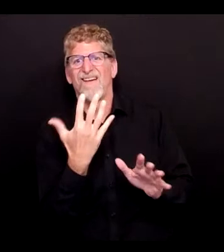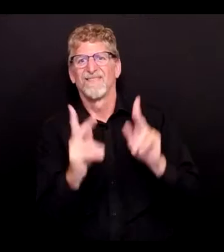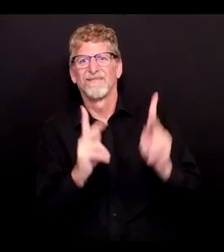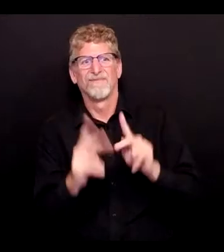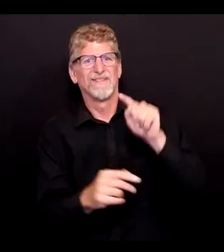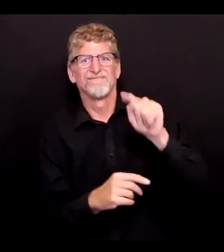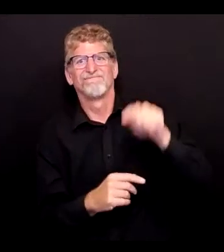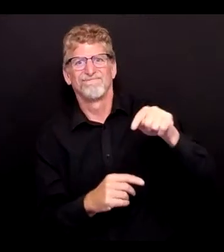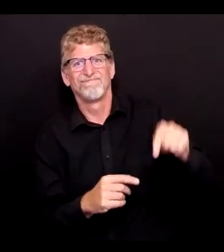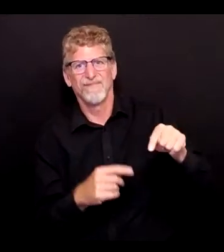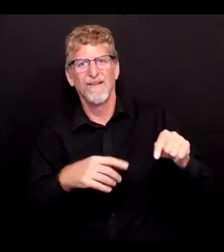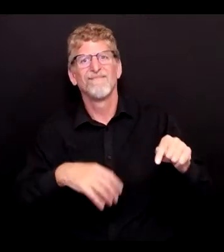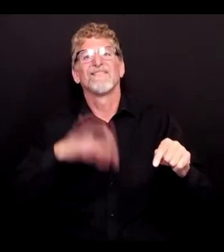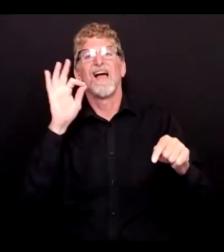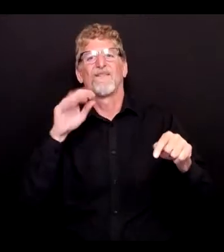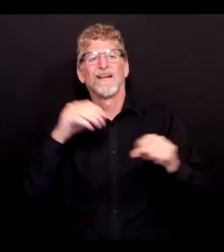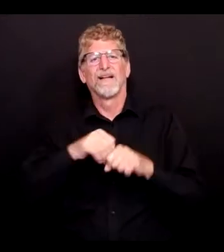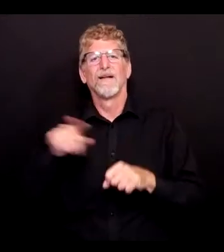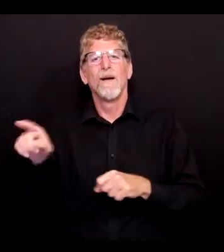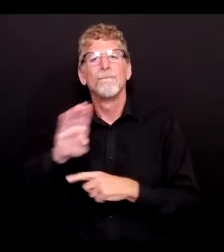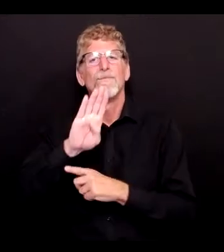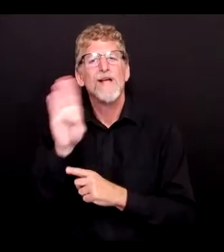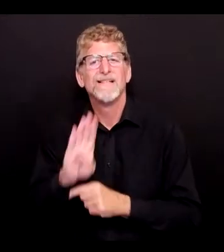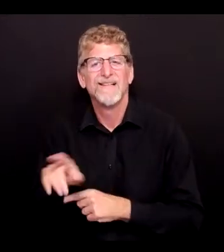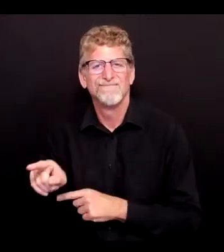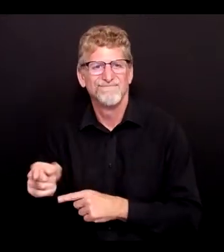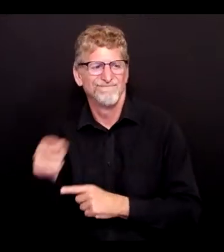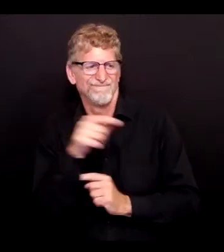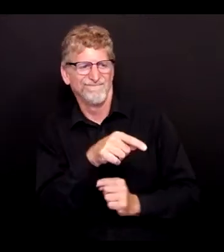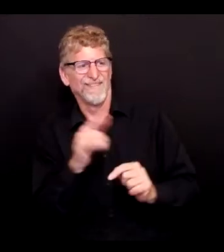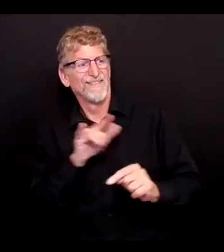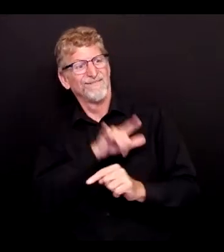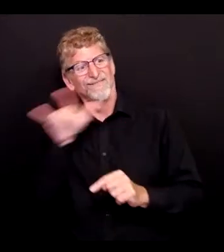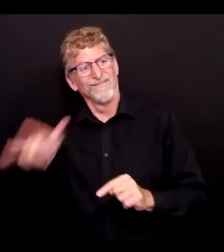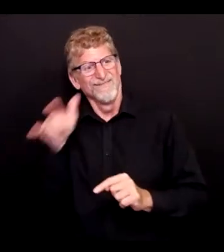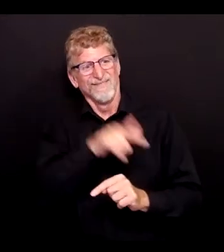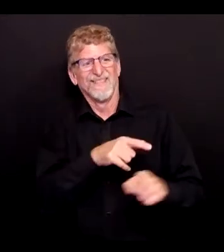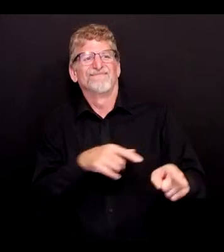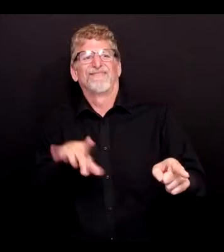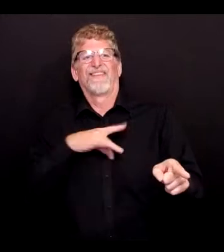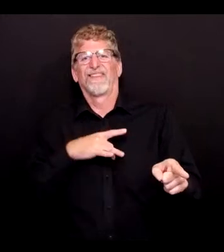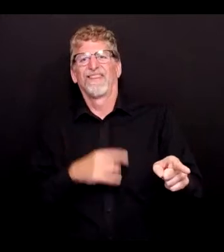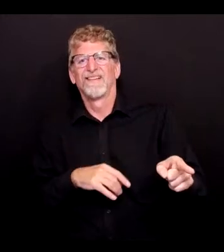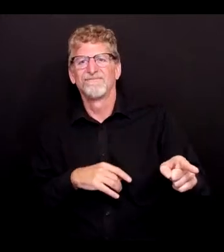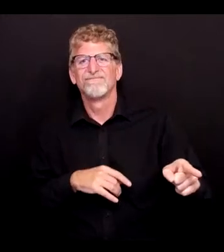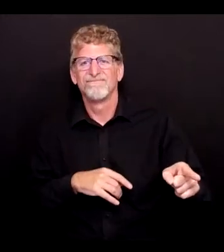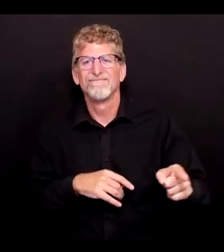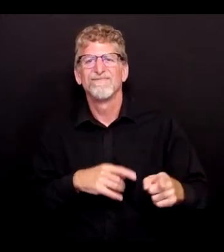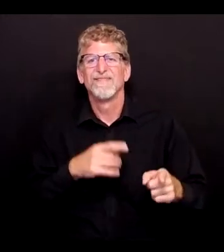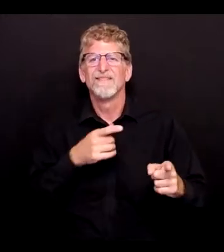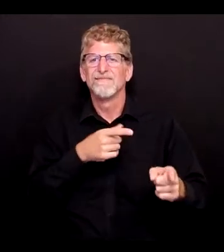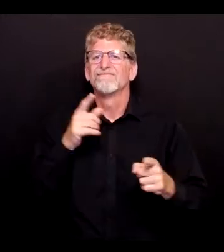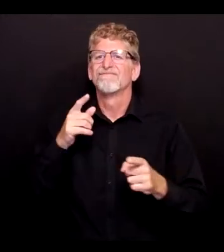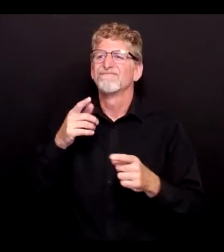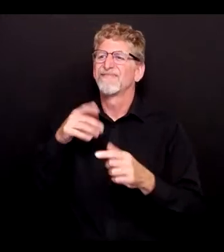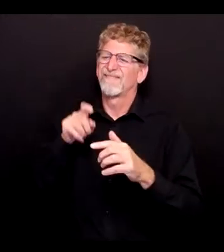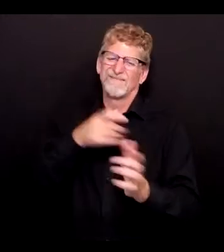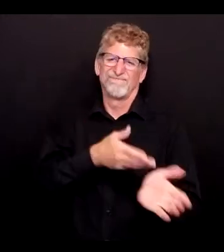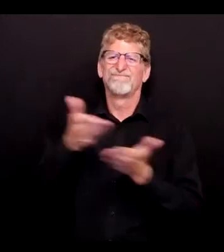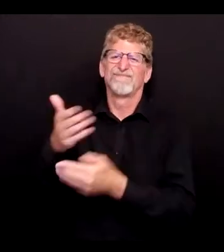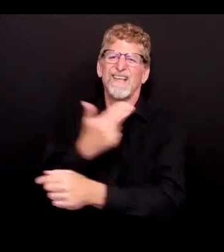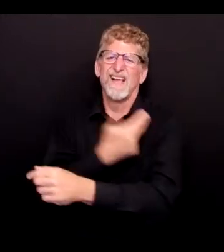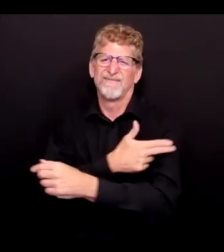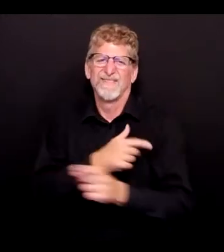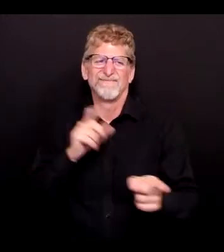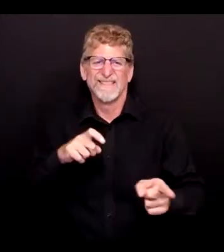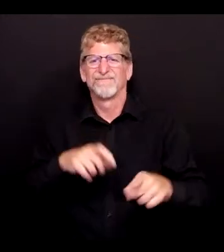Brazil. One of our cases has been hospitalized. Not all our cases have been